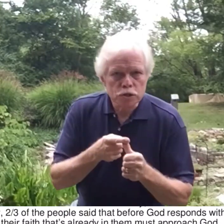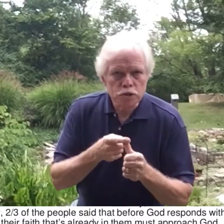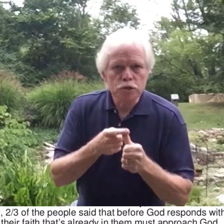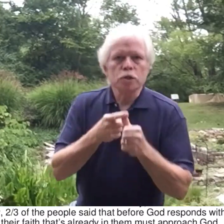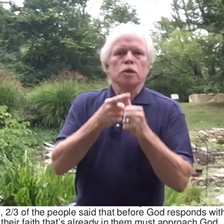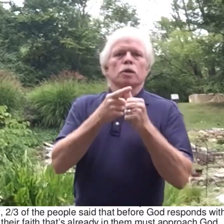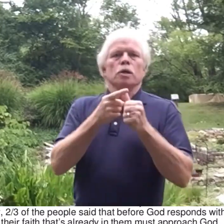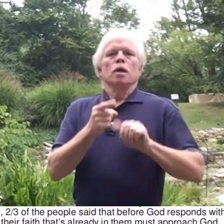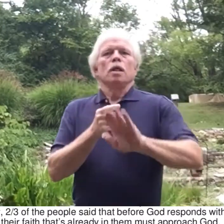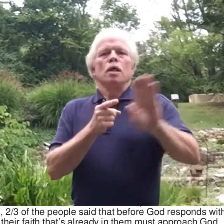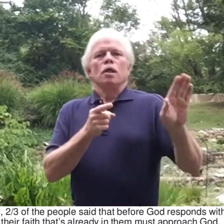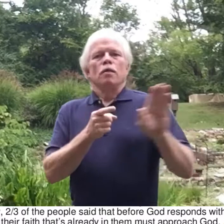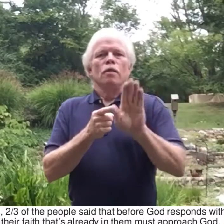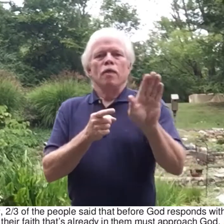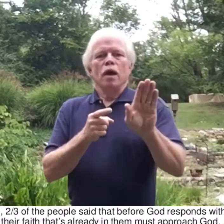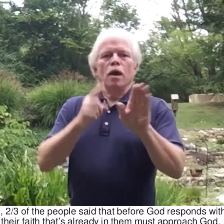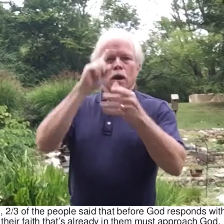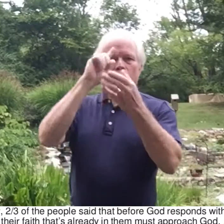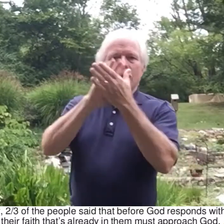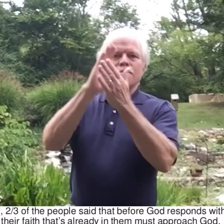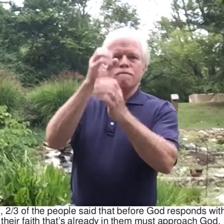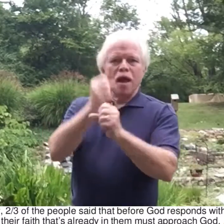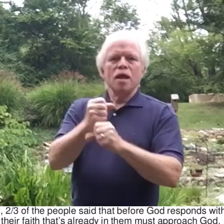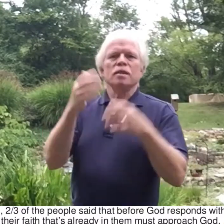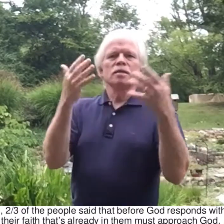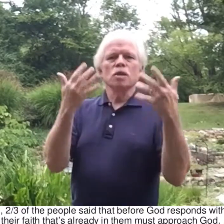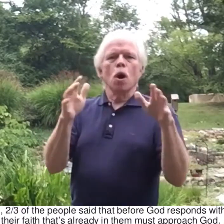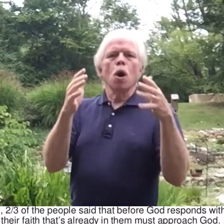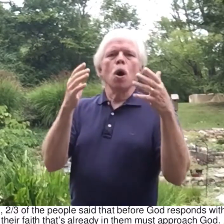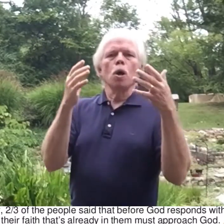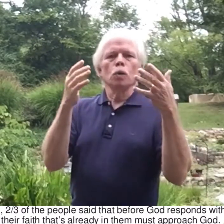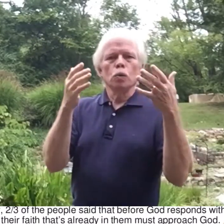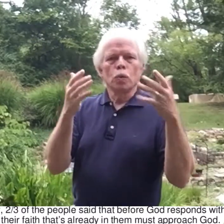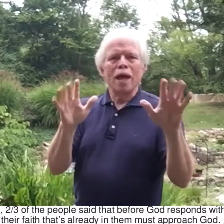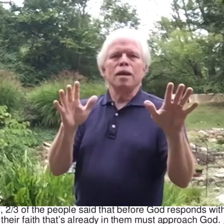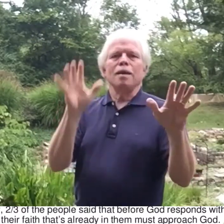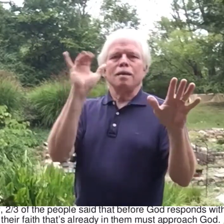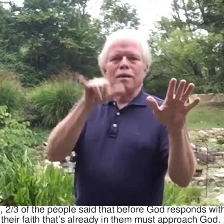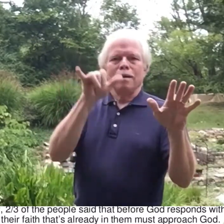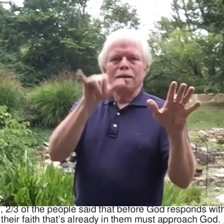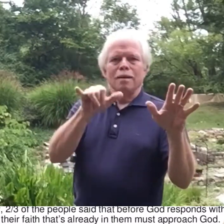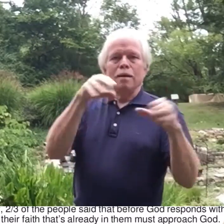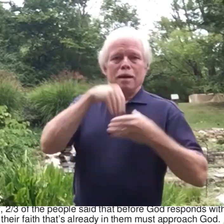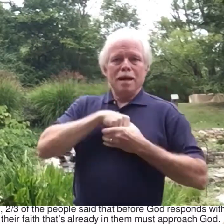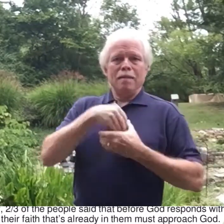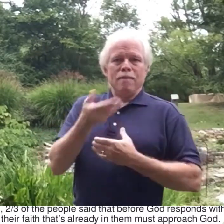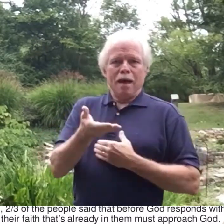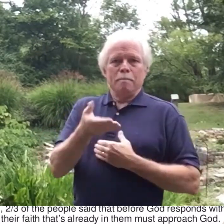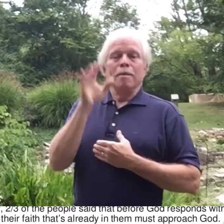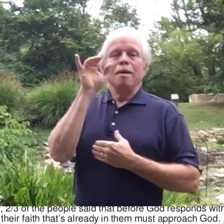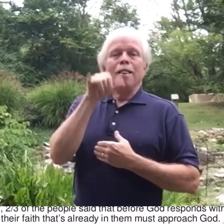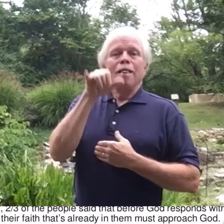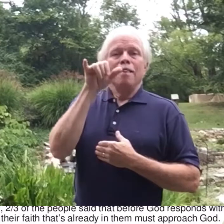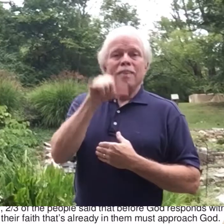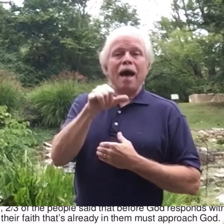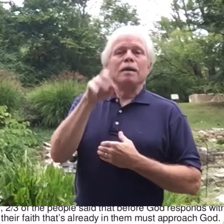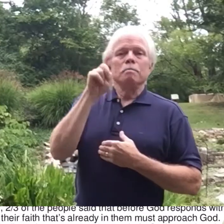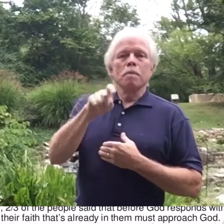first, their faith is already in them. That